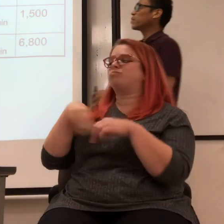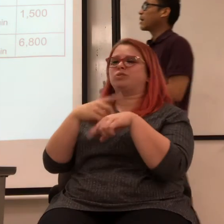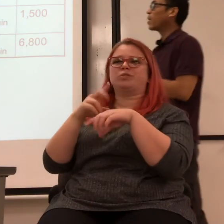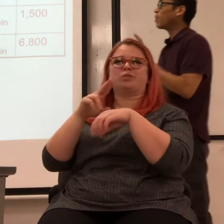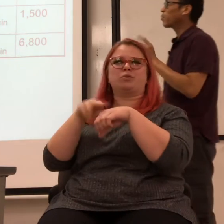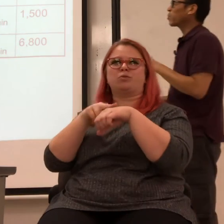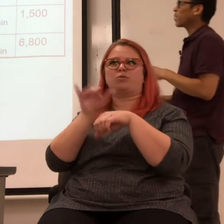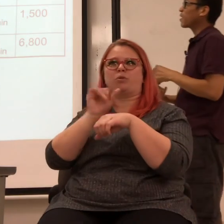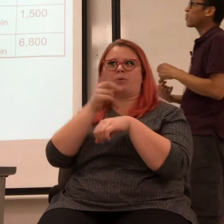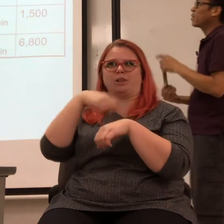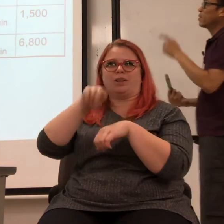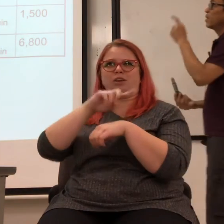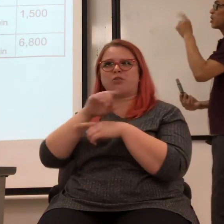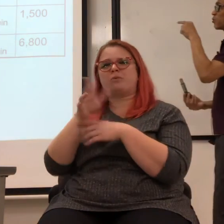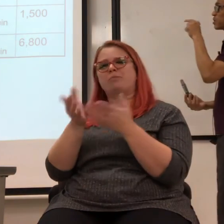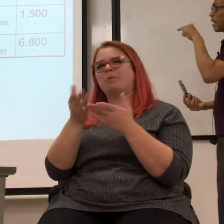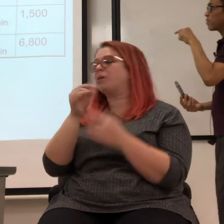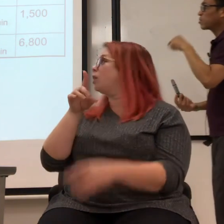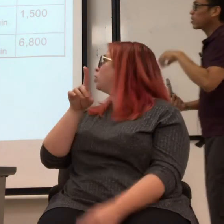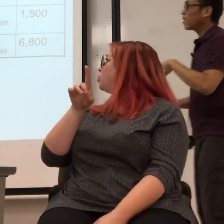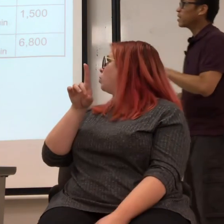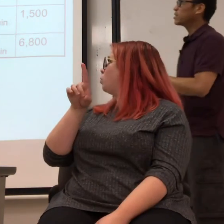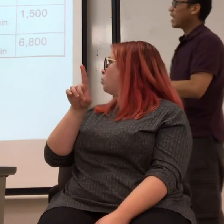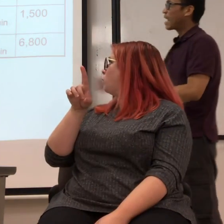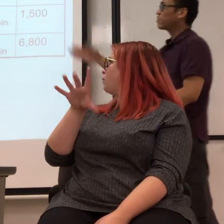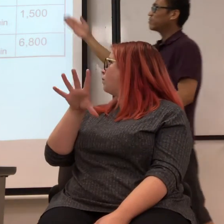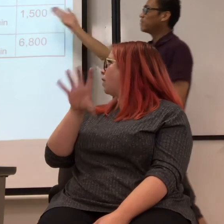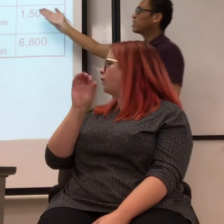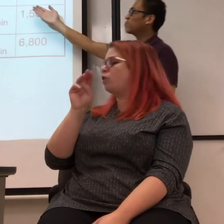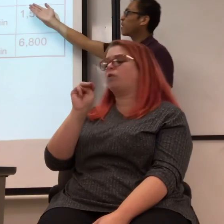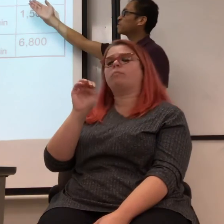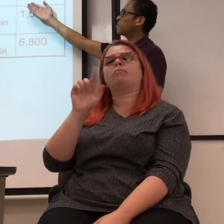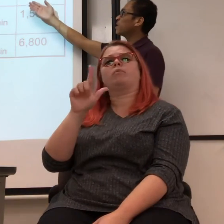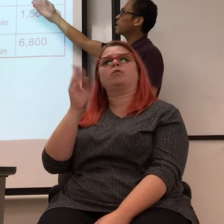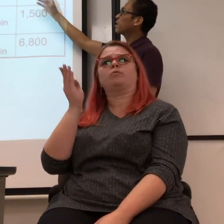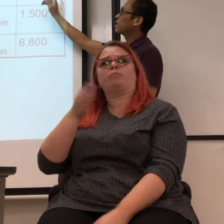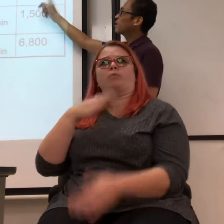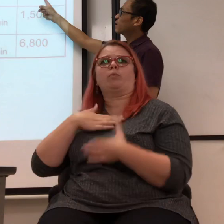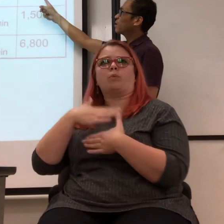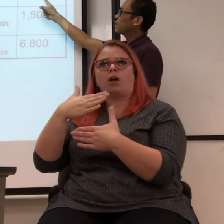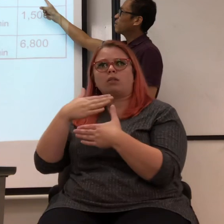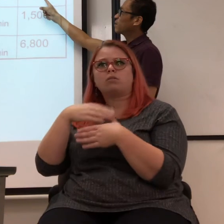average 500 ml per breath. Your respiratory rate is the average 15 breaths